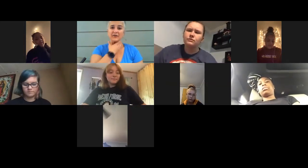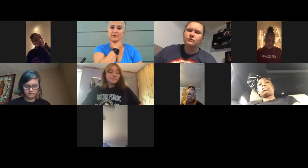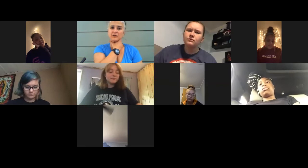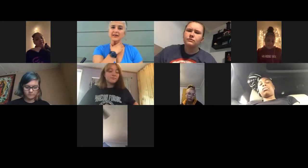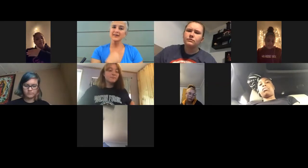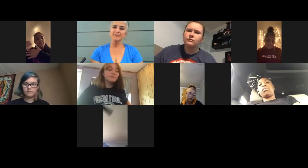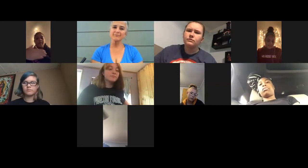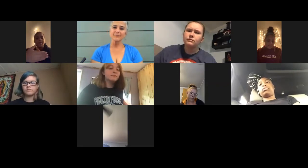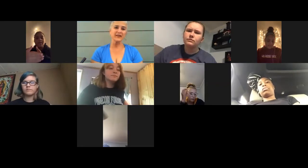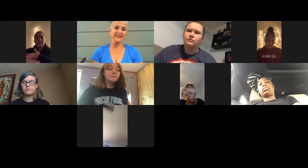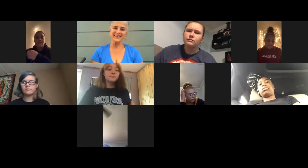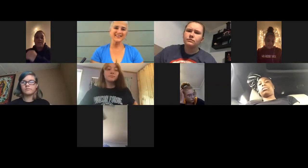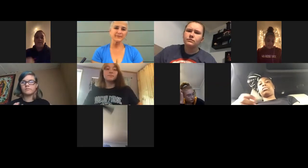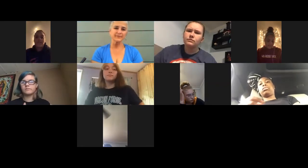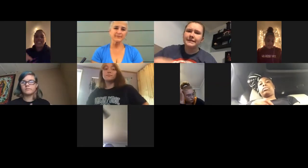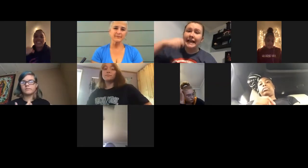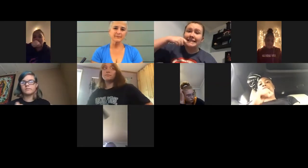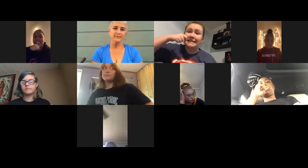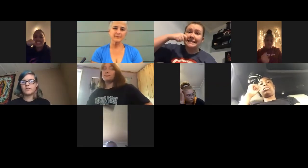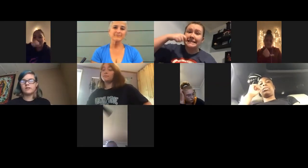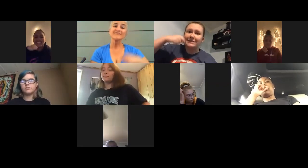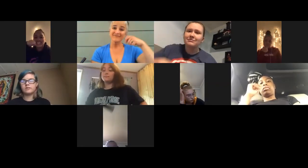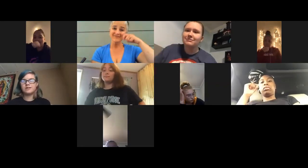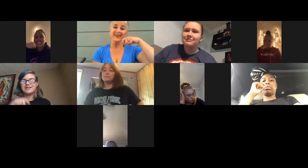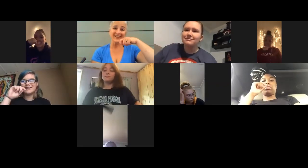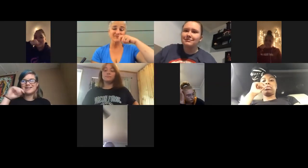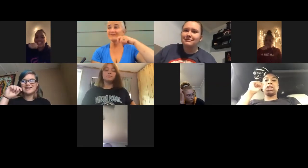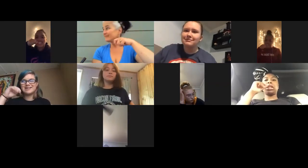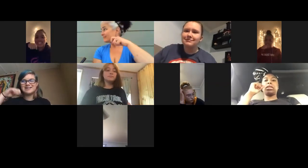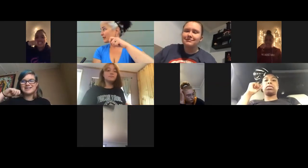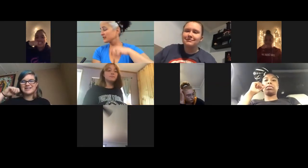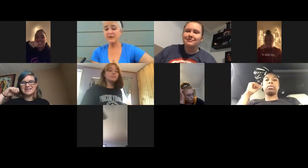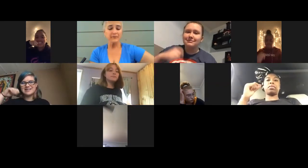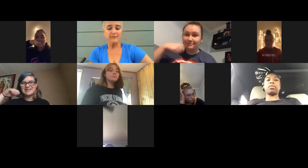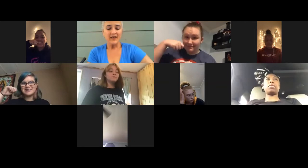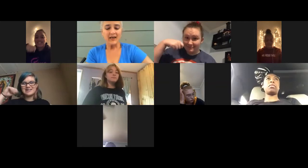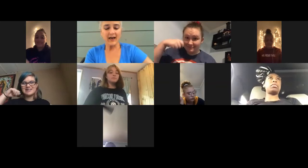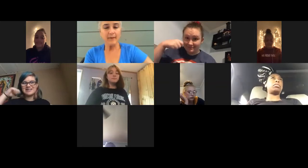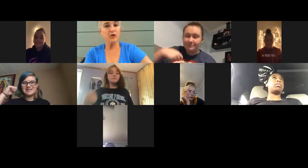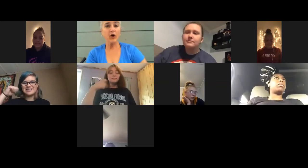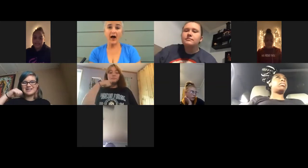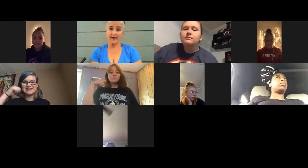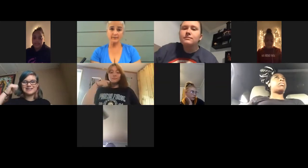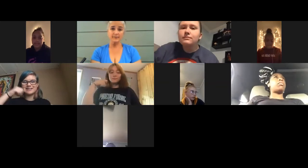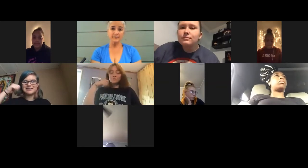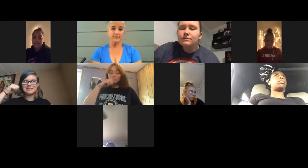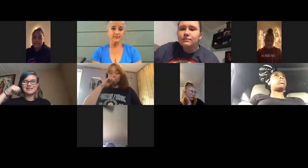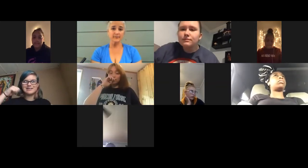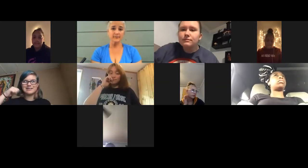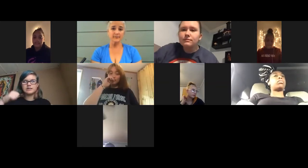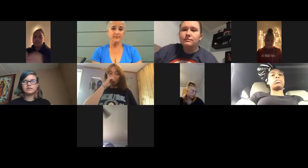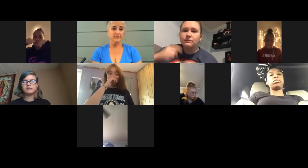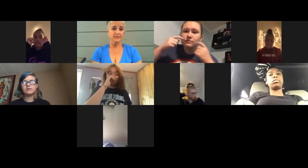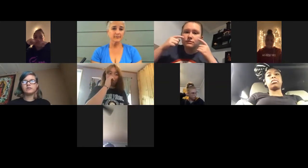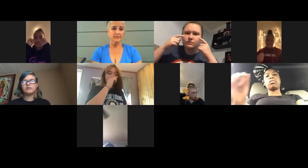Brush your teeth. That one's really easy. What do you think it is? There you go. Brush your teeth. Cry.